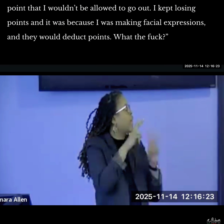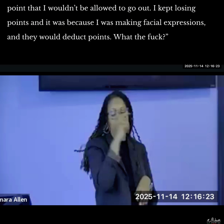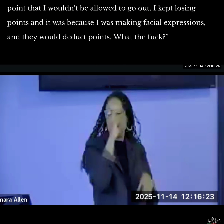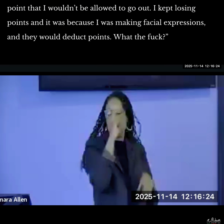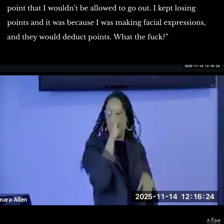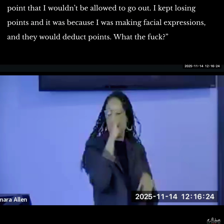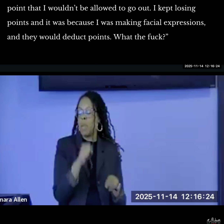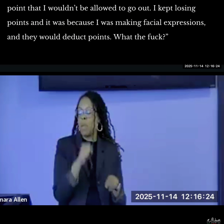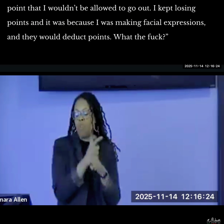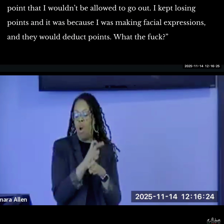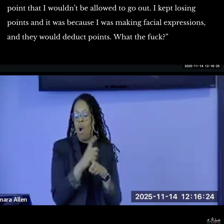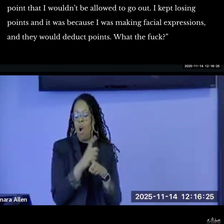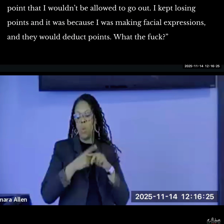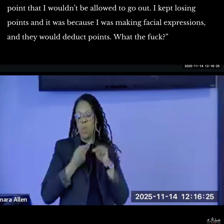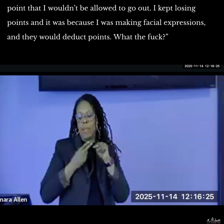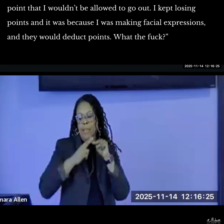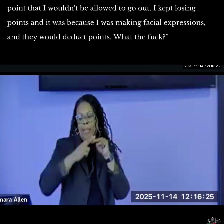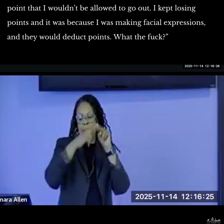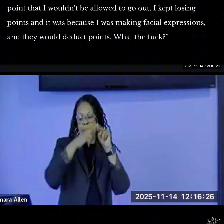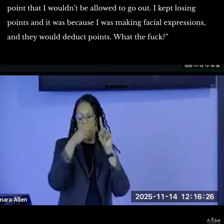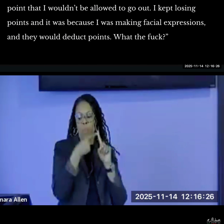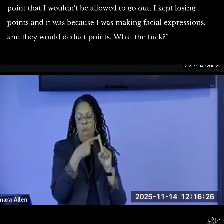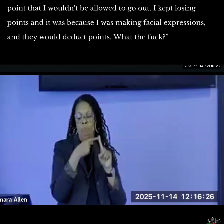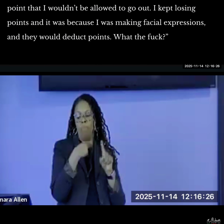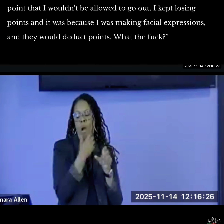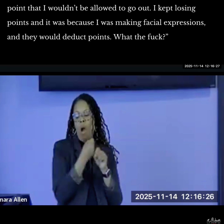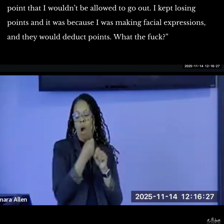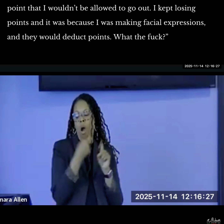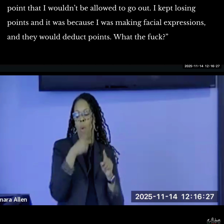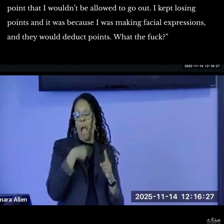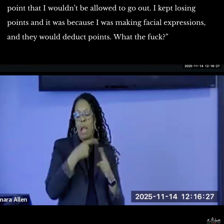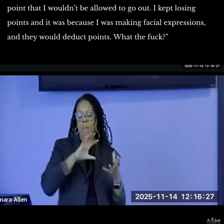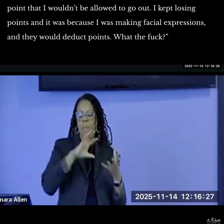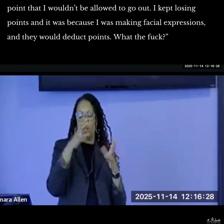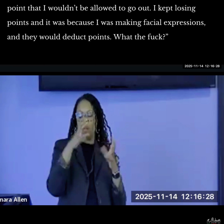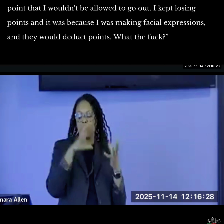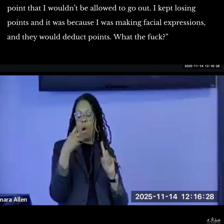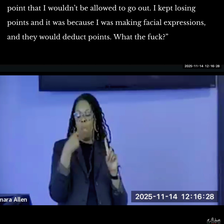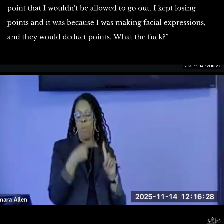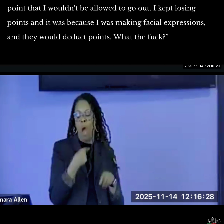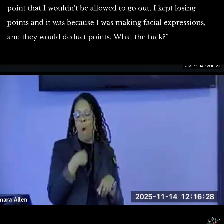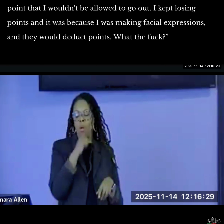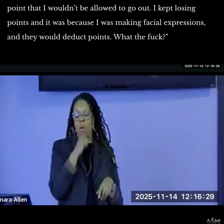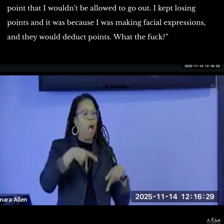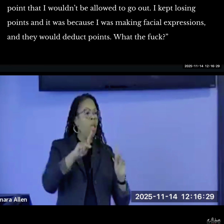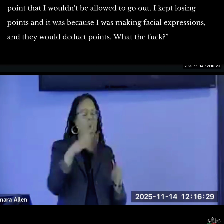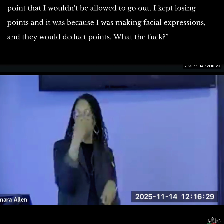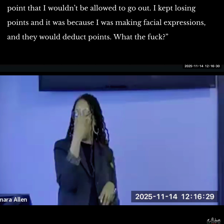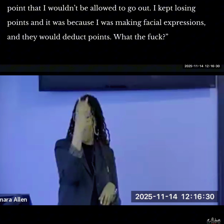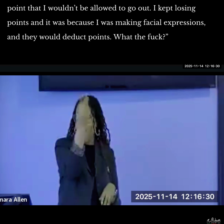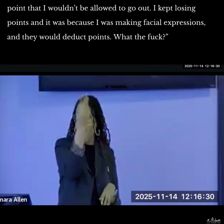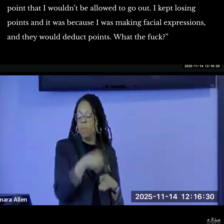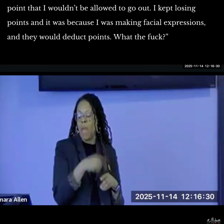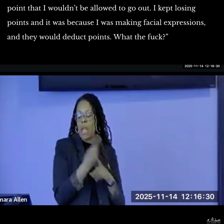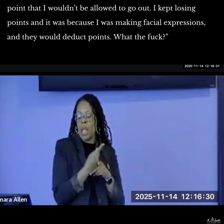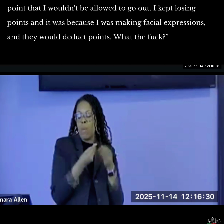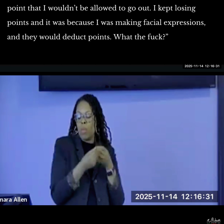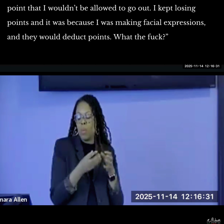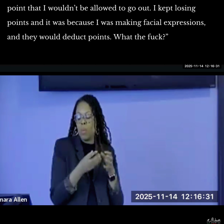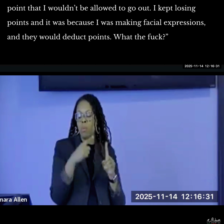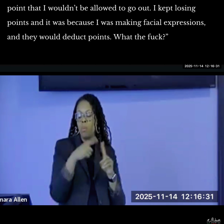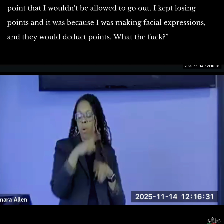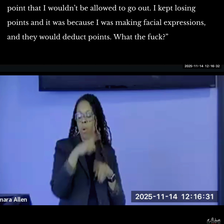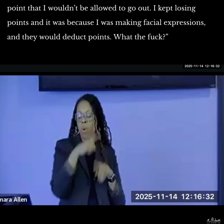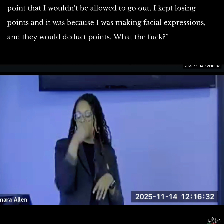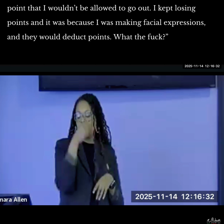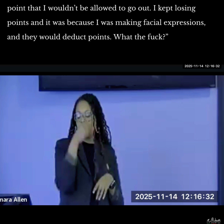strict system. So Amma shared, it was a very strict system, so it was hard to accumulate points. I got to